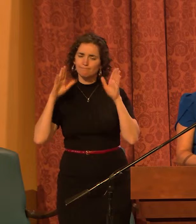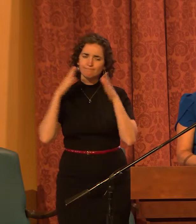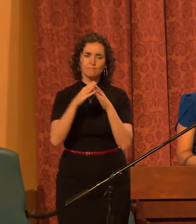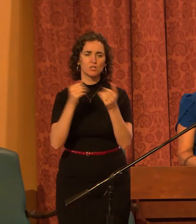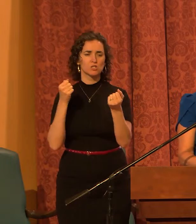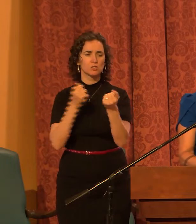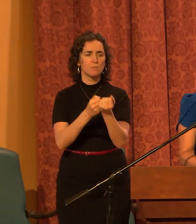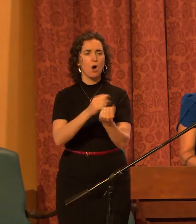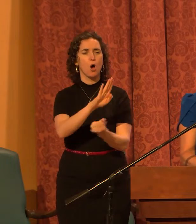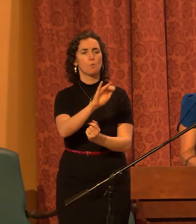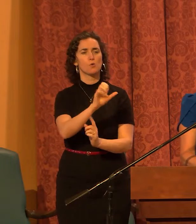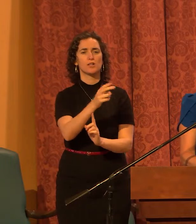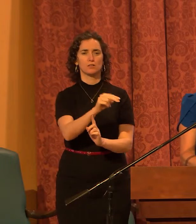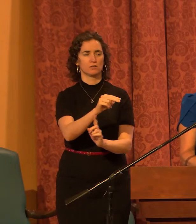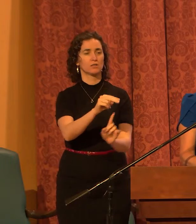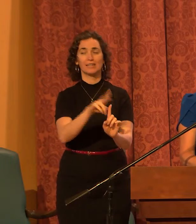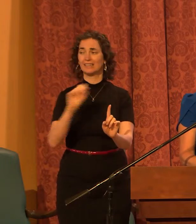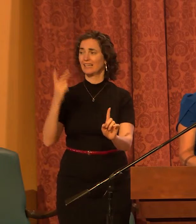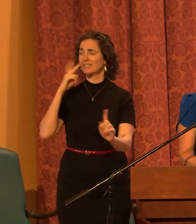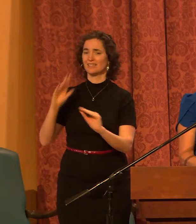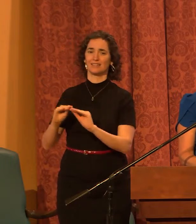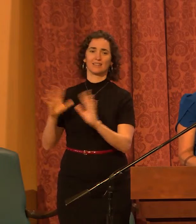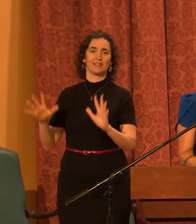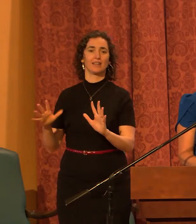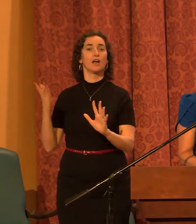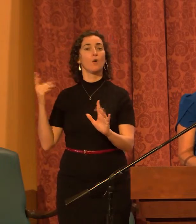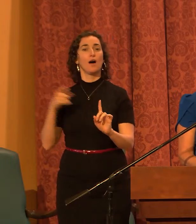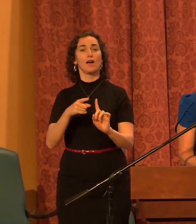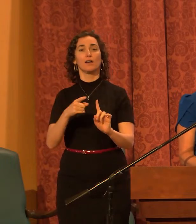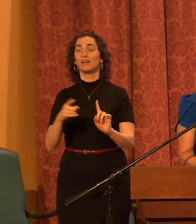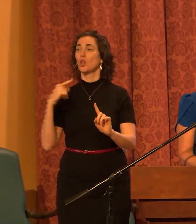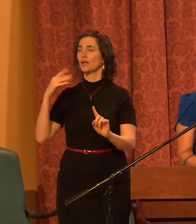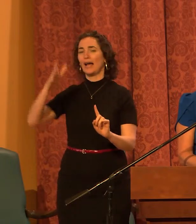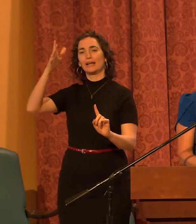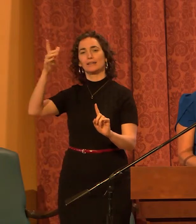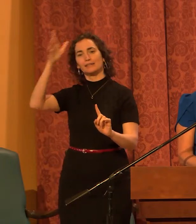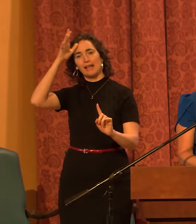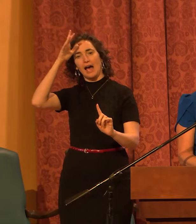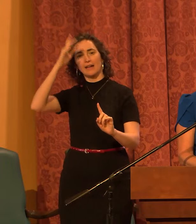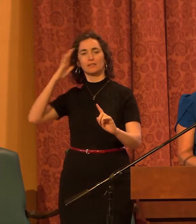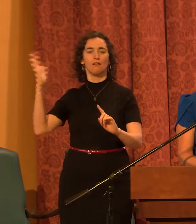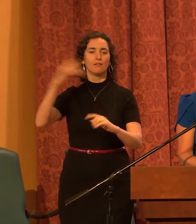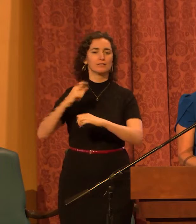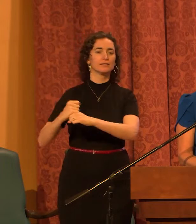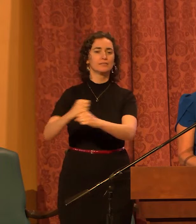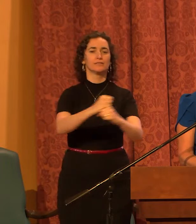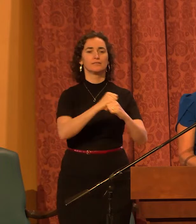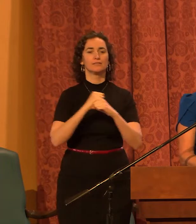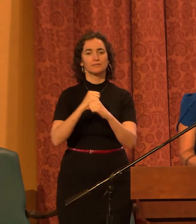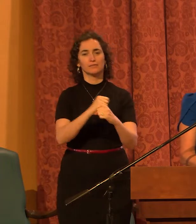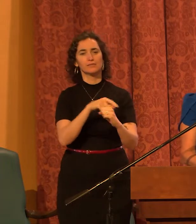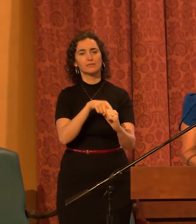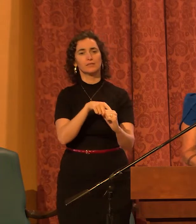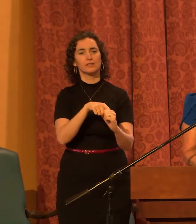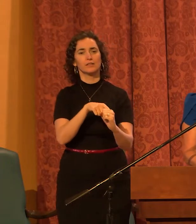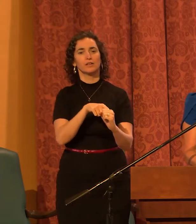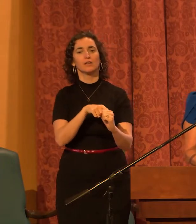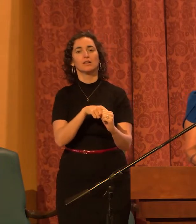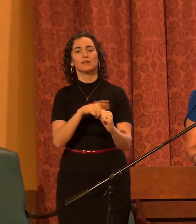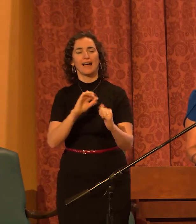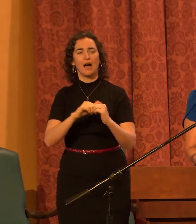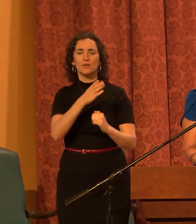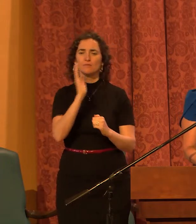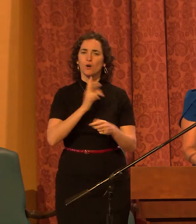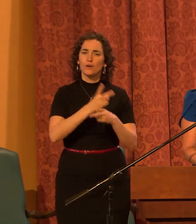Braden is evident. He was the most protective daytime dad over our pillow angel and how he was cared